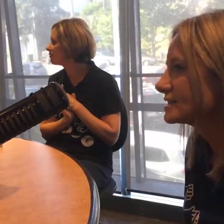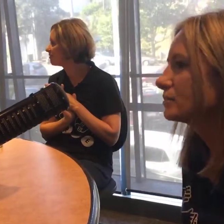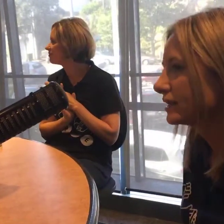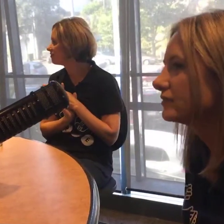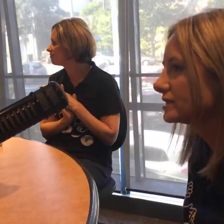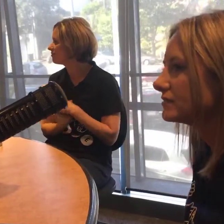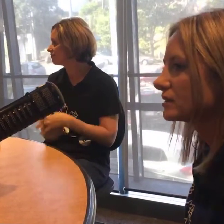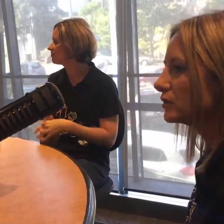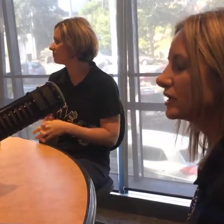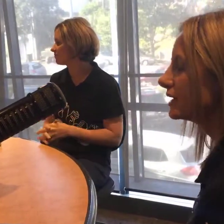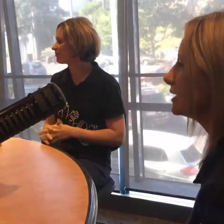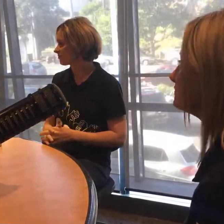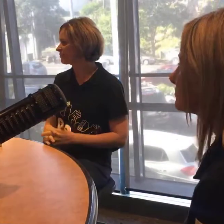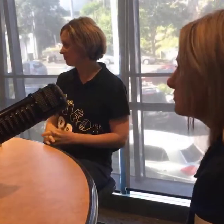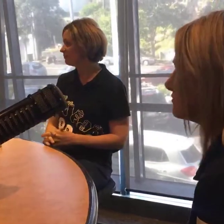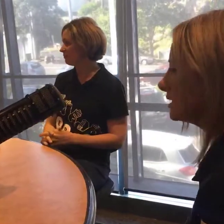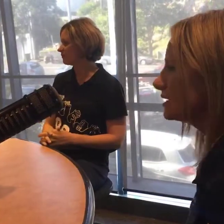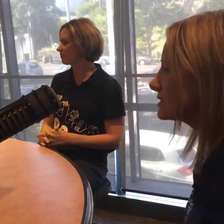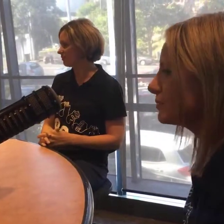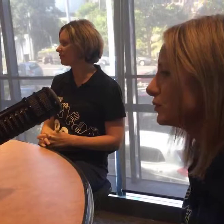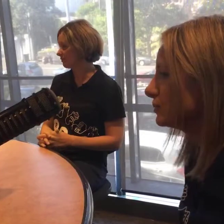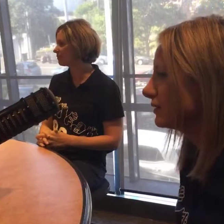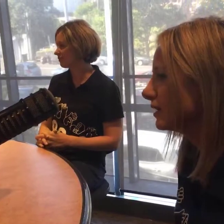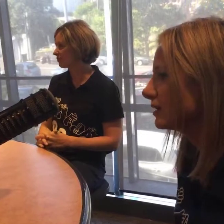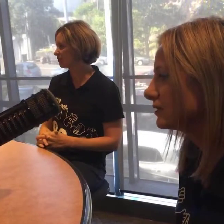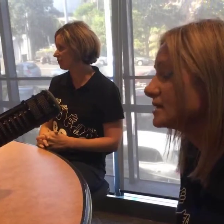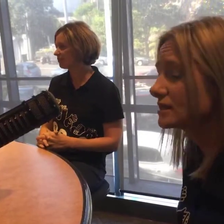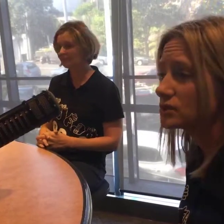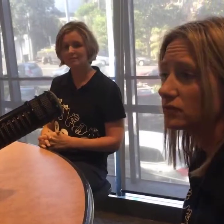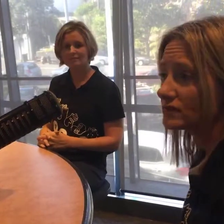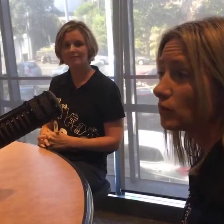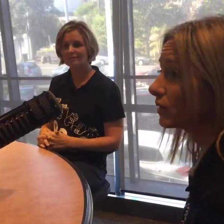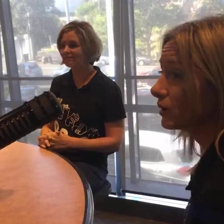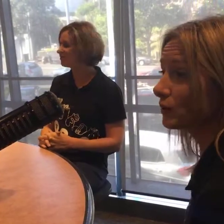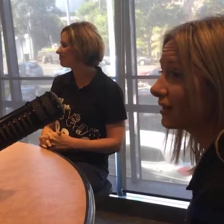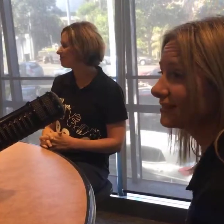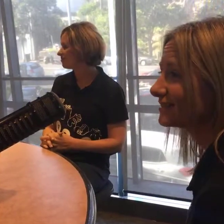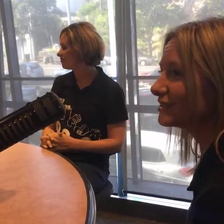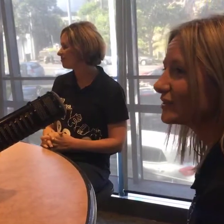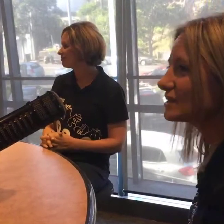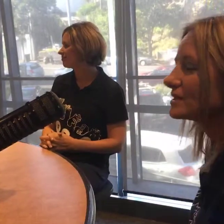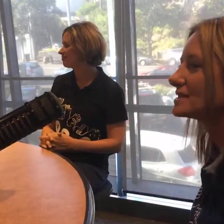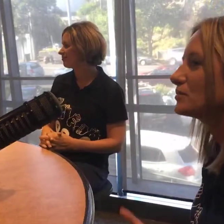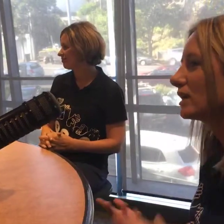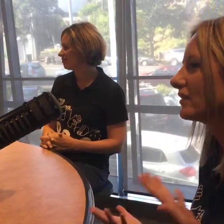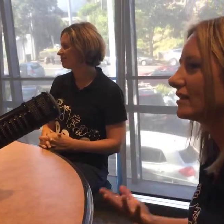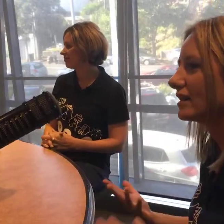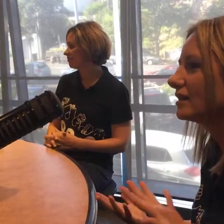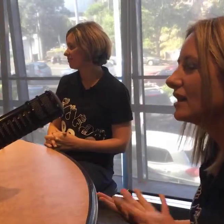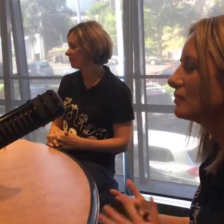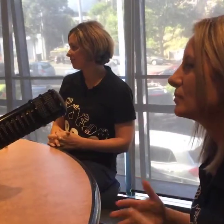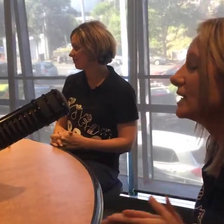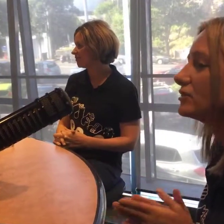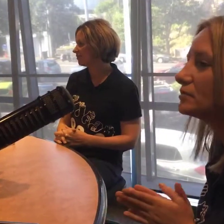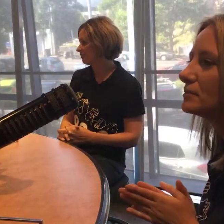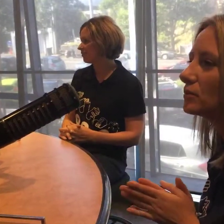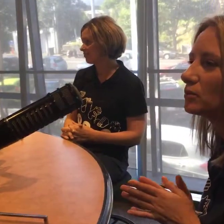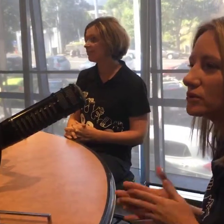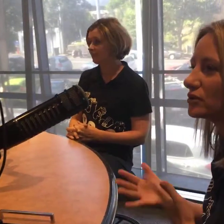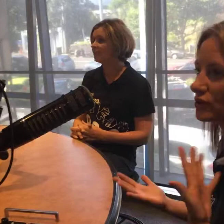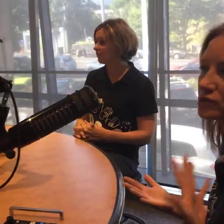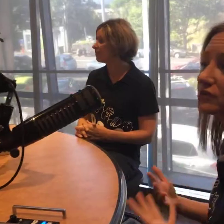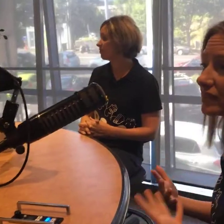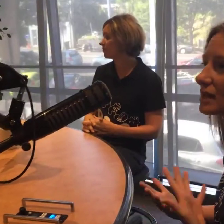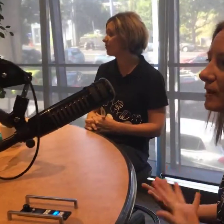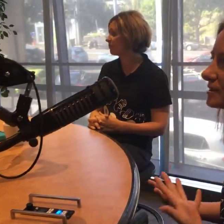in accessibility for the deaf community. An example would be the text service for 111. You know, something simple like that maybe hearing